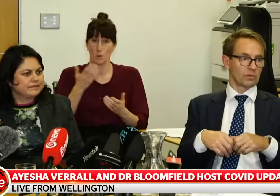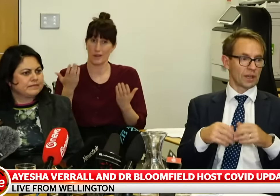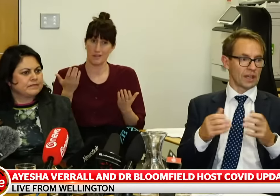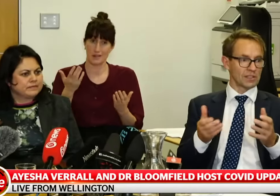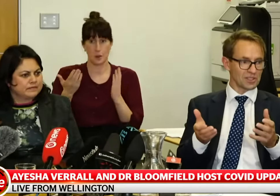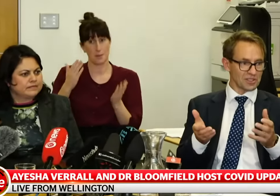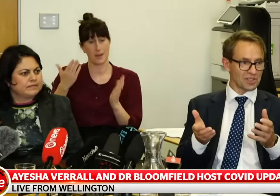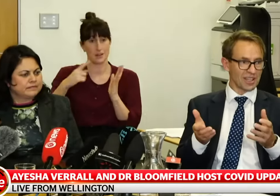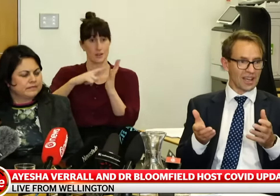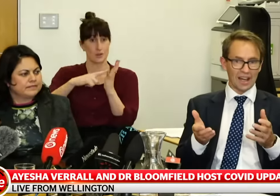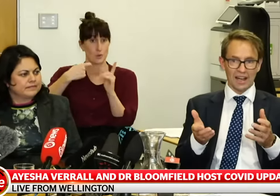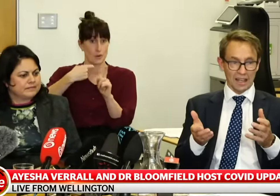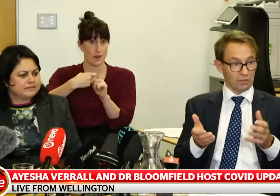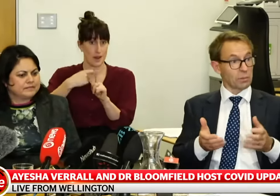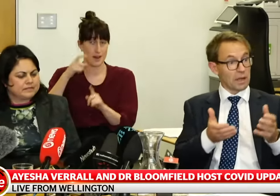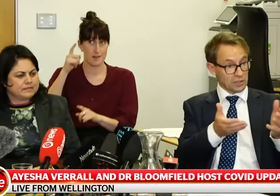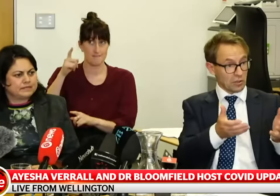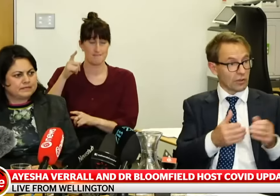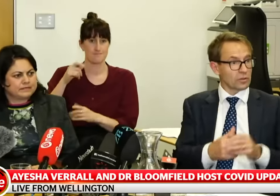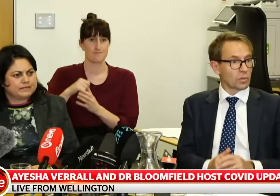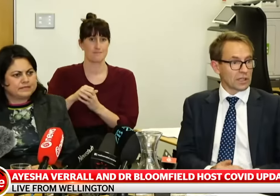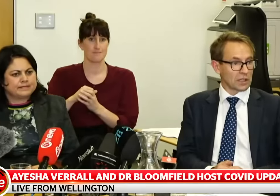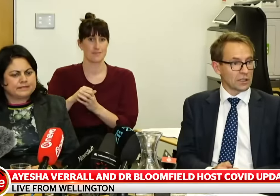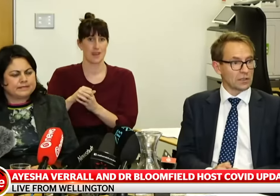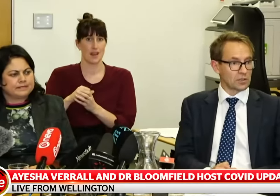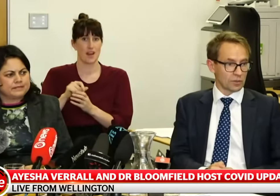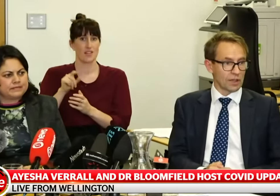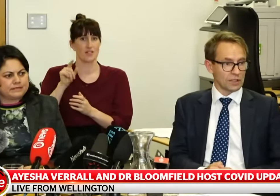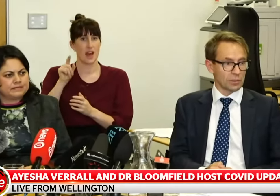of cases have to be based on those